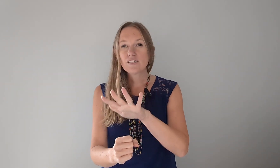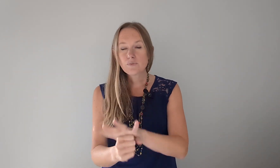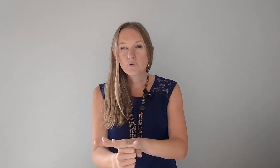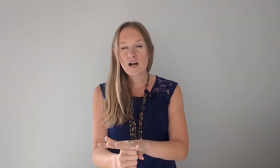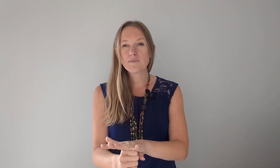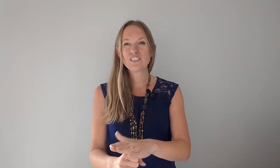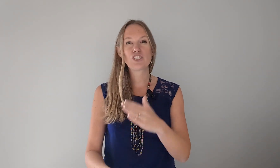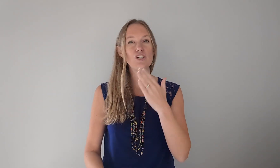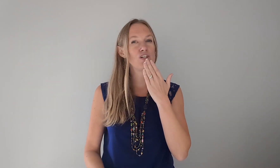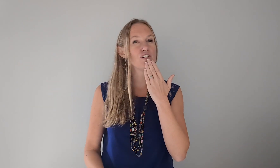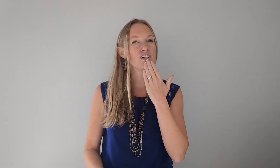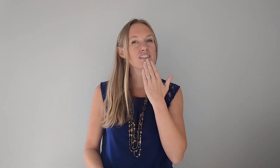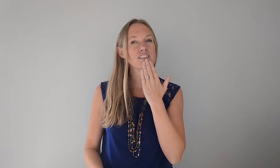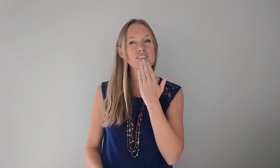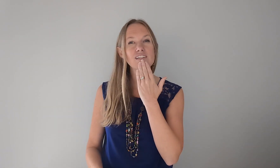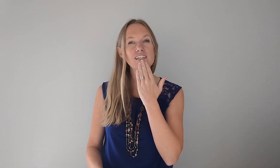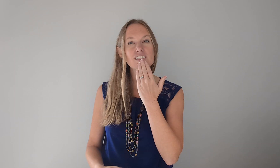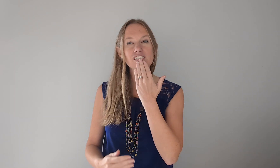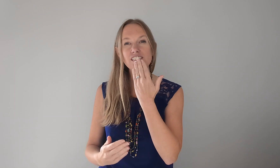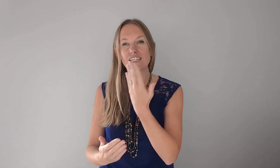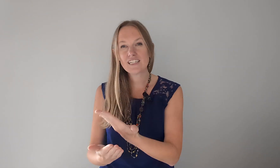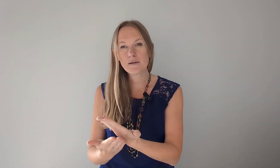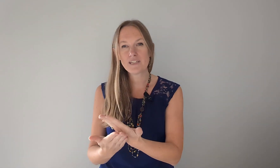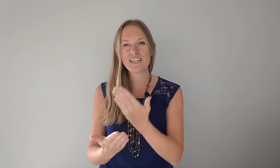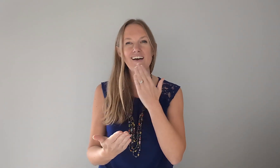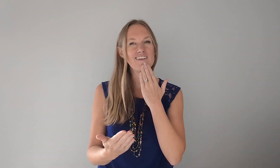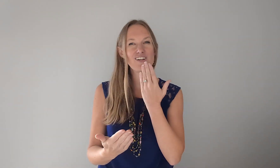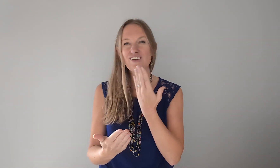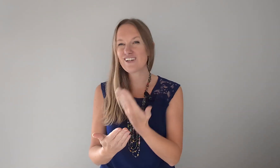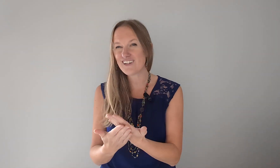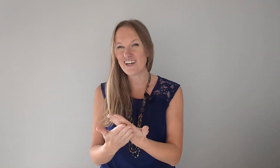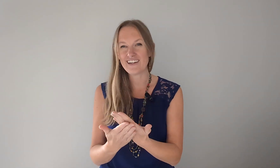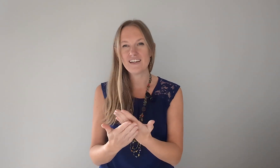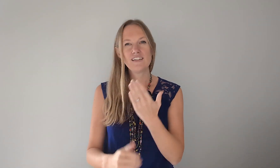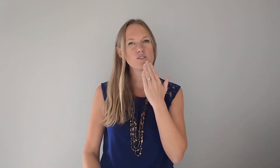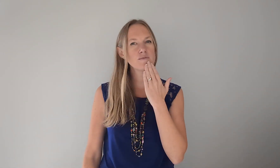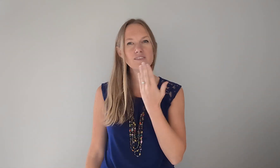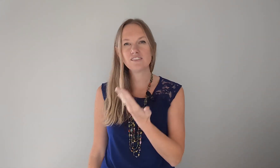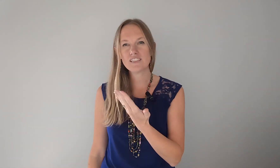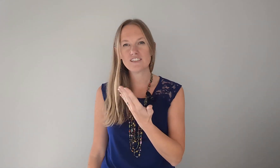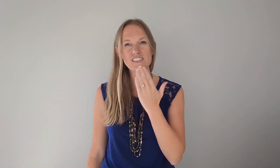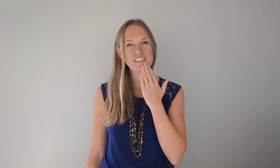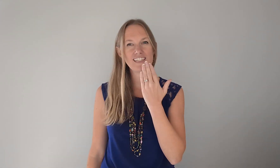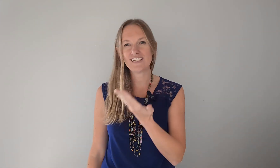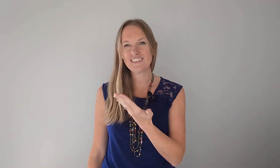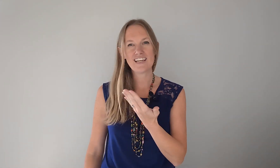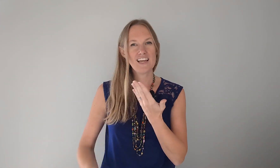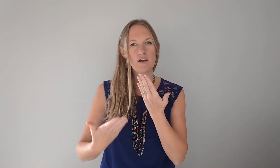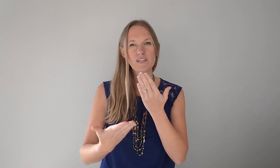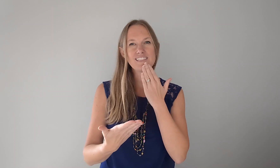has promised good. So here, your chin coming down. Good. So sometimes you'll see good just like this. And when it's